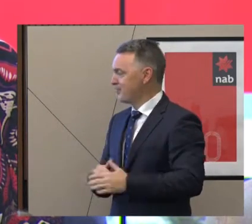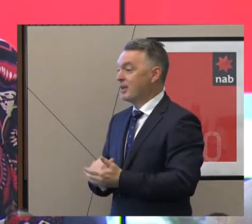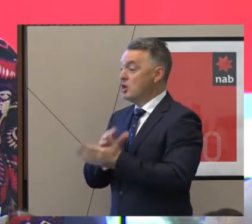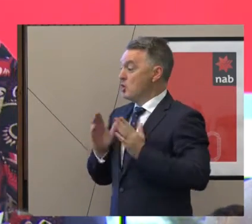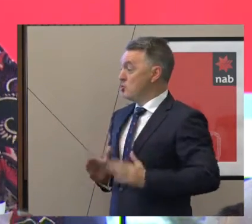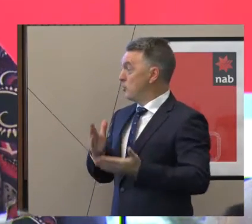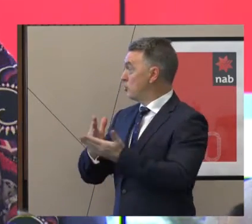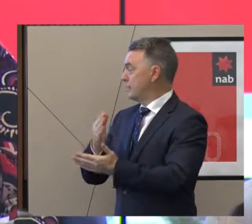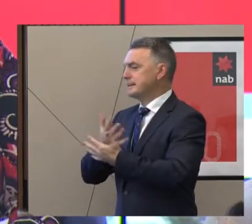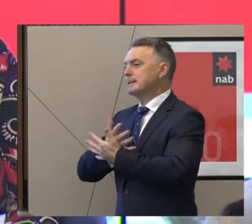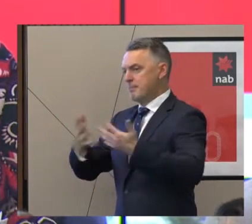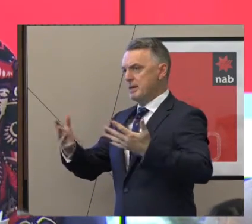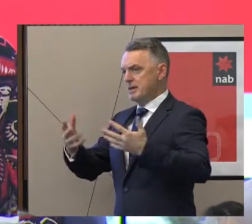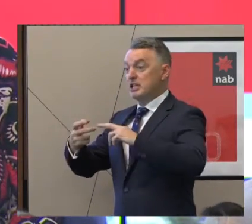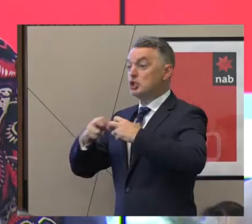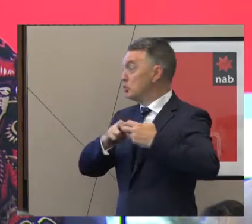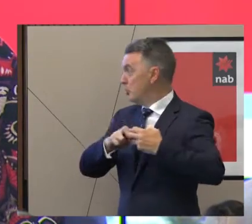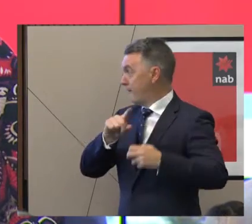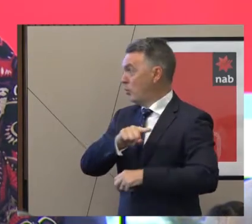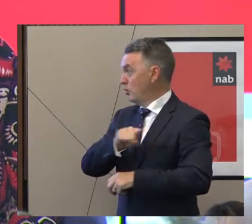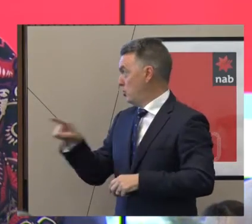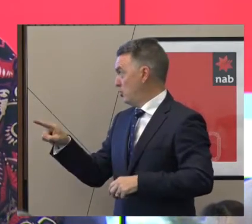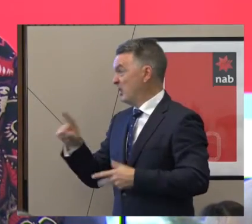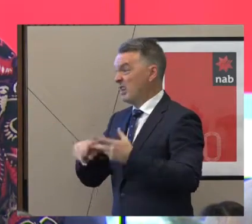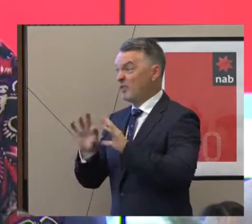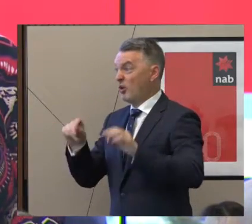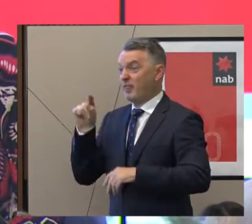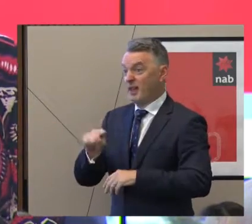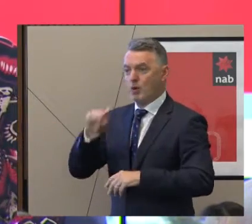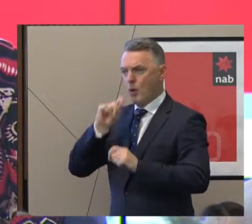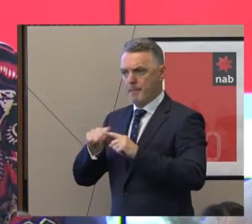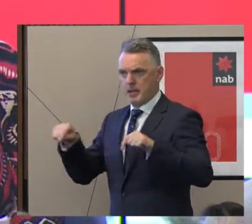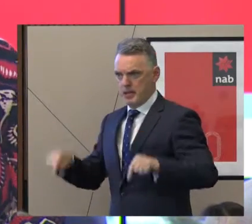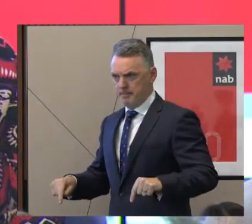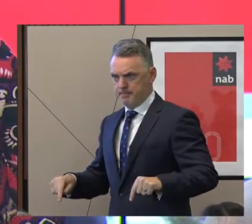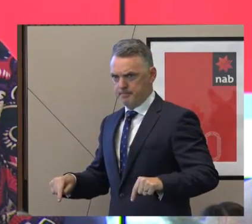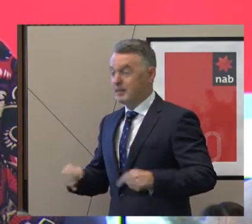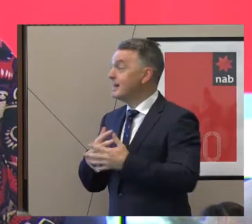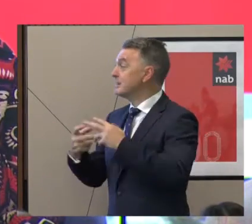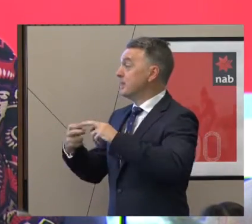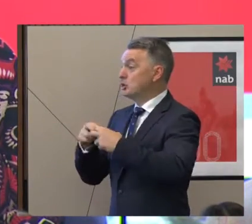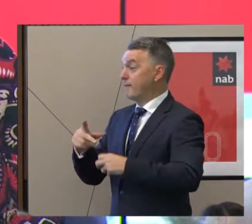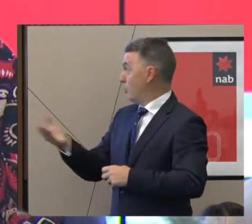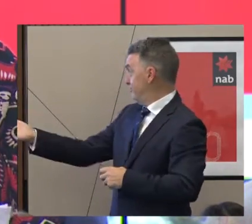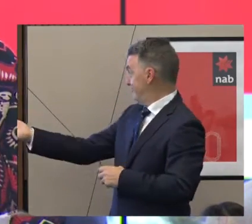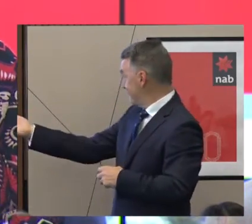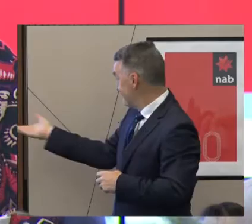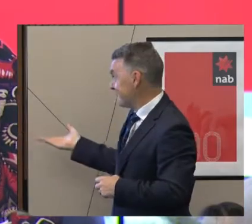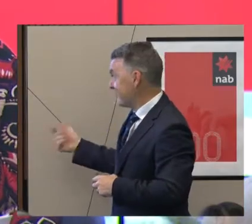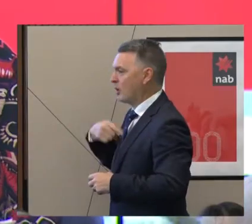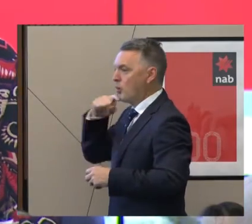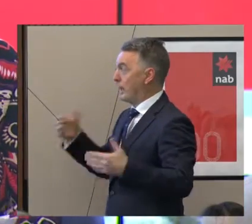issue, and it's a really big issue for all of us, or we wouldn't be here. And it's a really big issue for the people that I've got beside me here. So